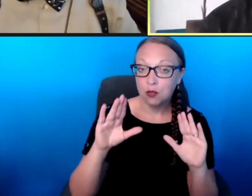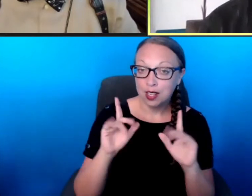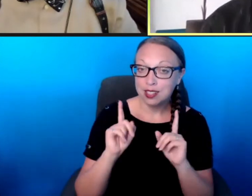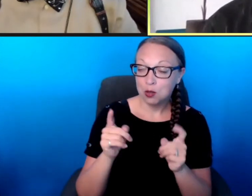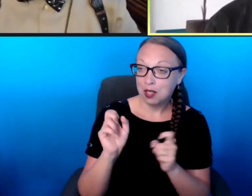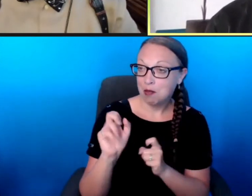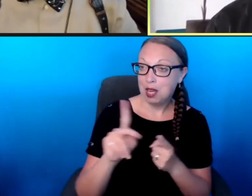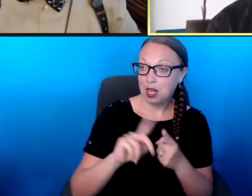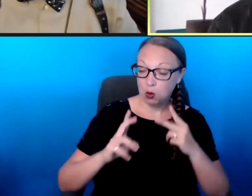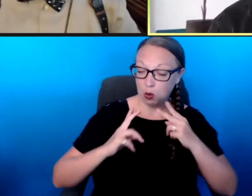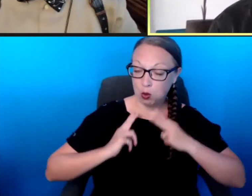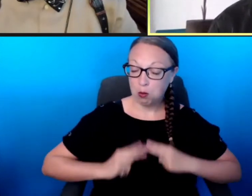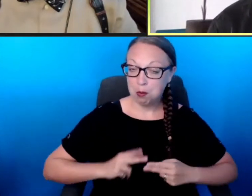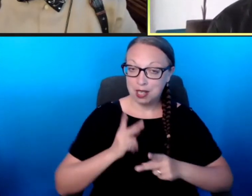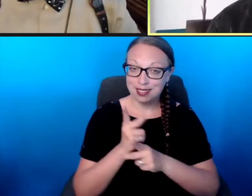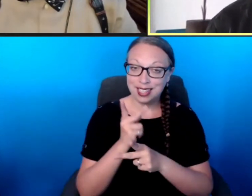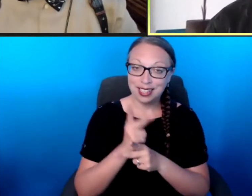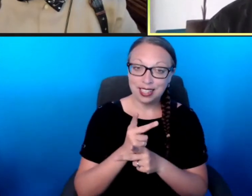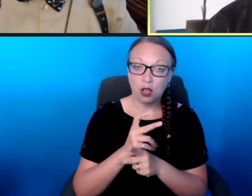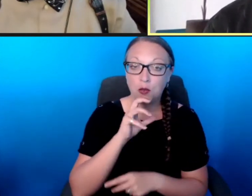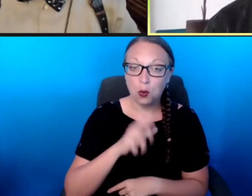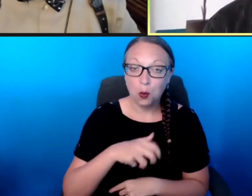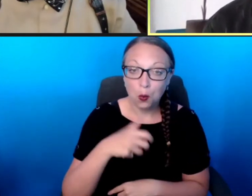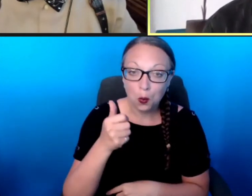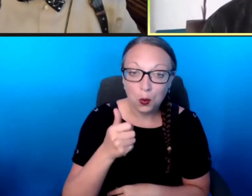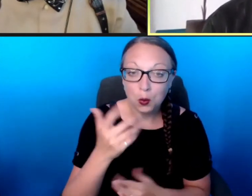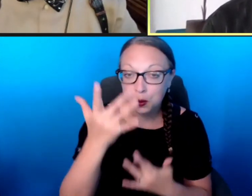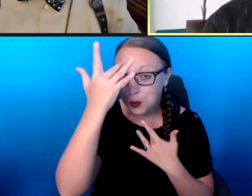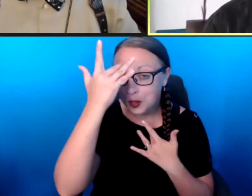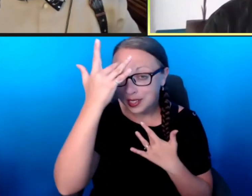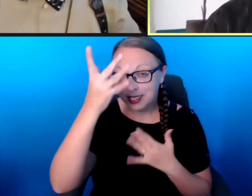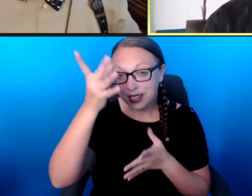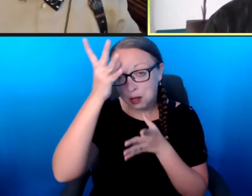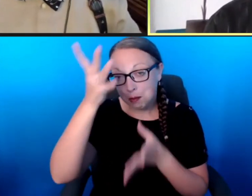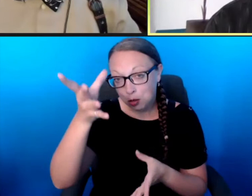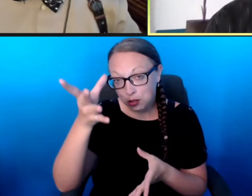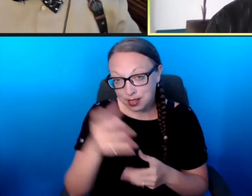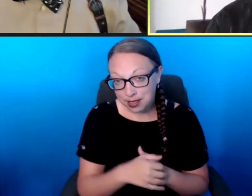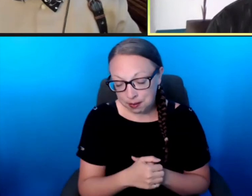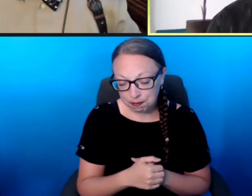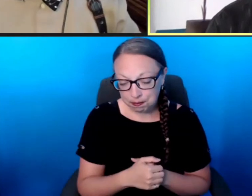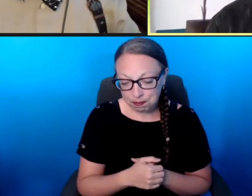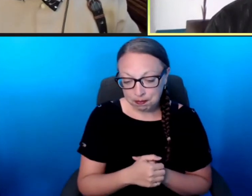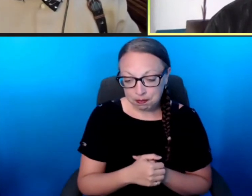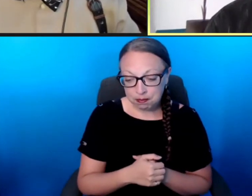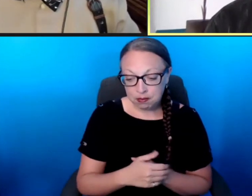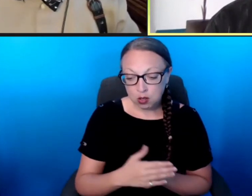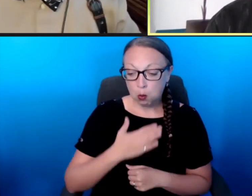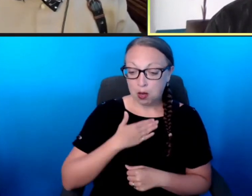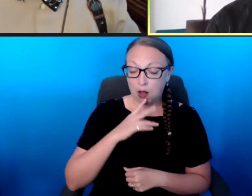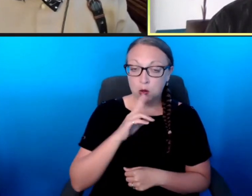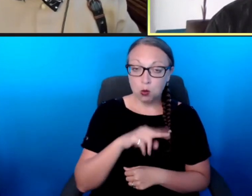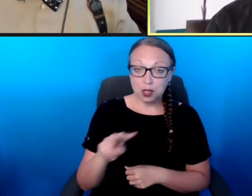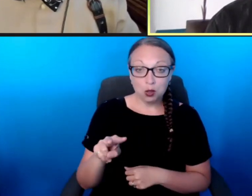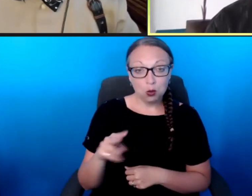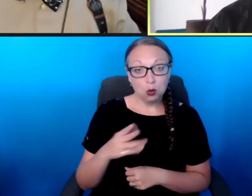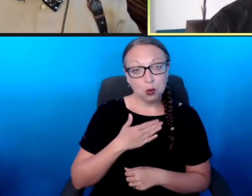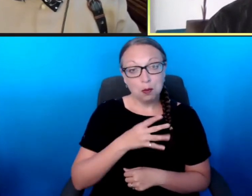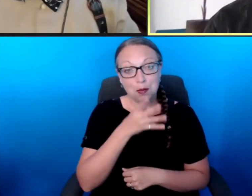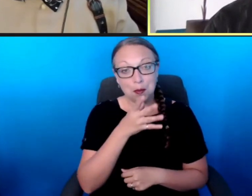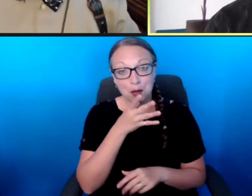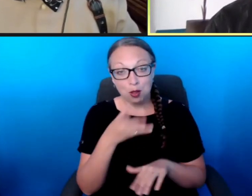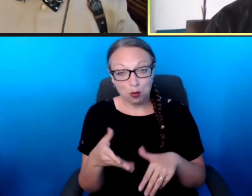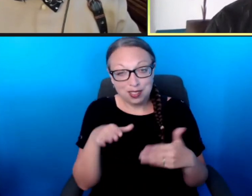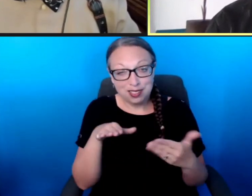condition by taking care of your aging or sick parents. When I was 22 and my mother was dying of cancer, I took a semester off